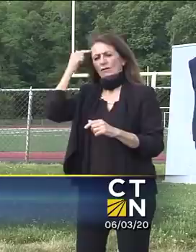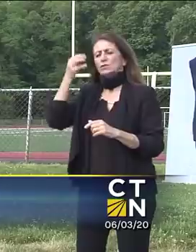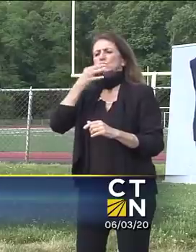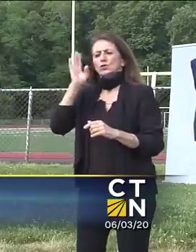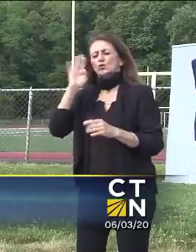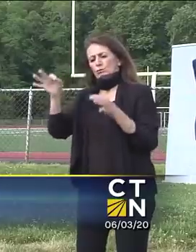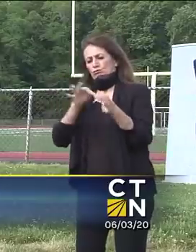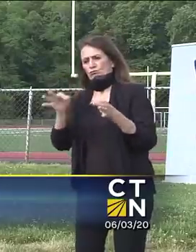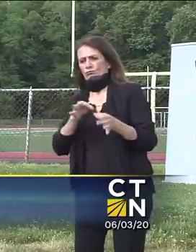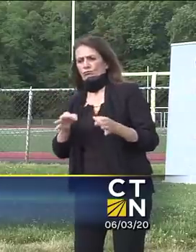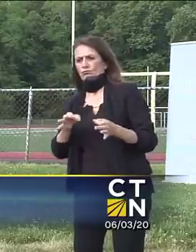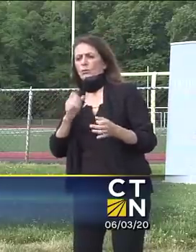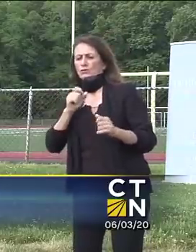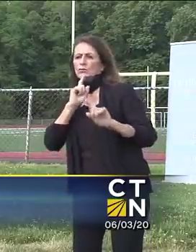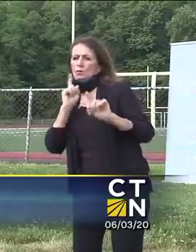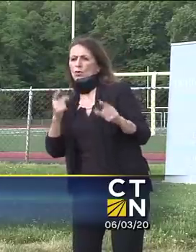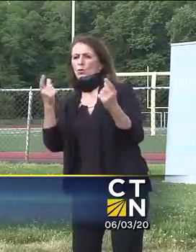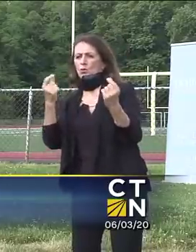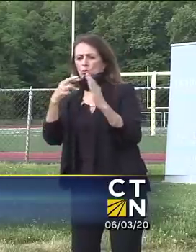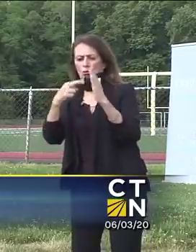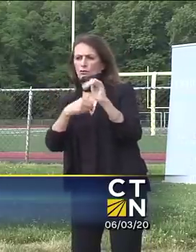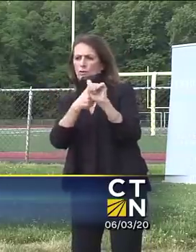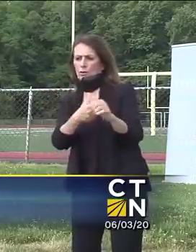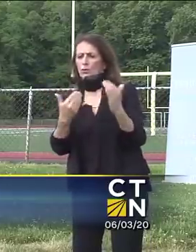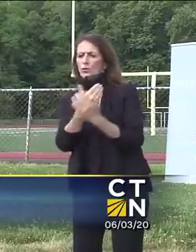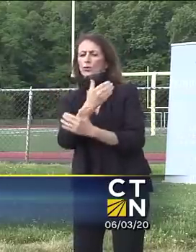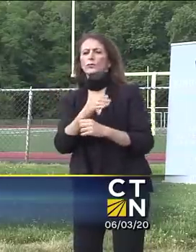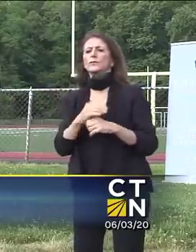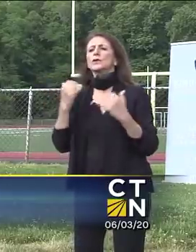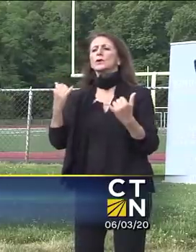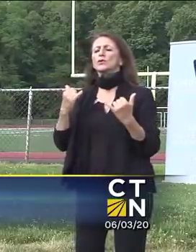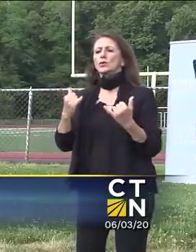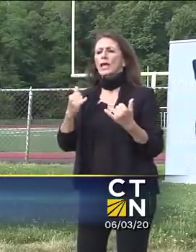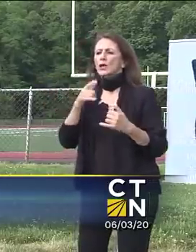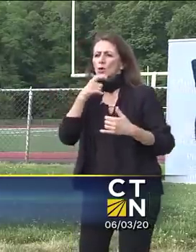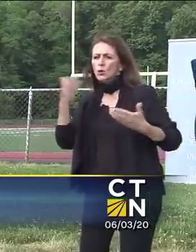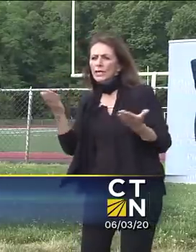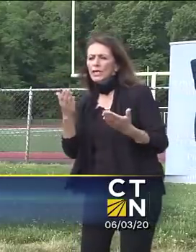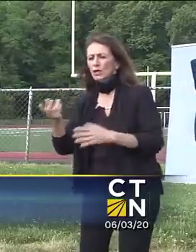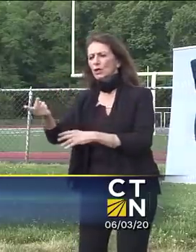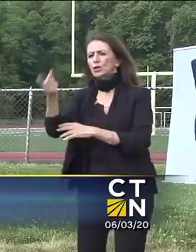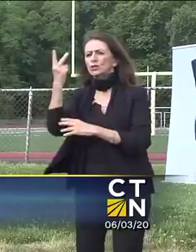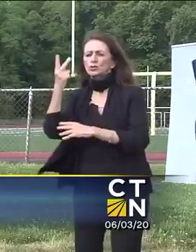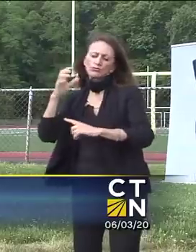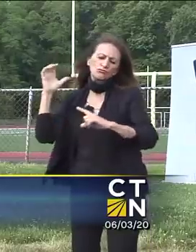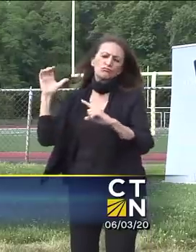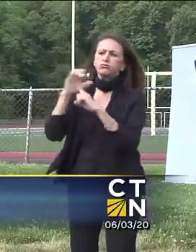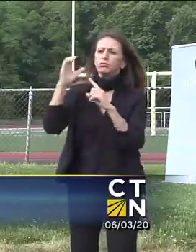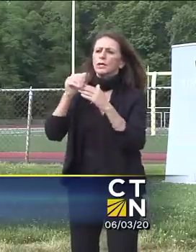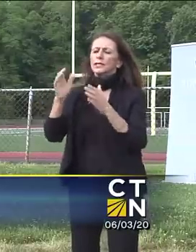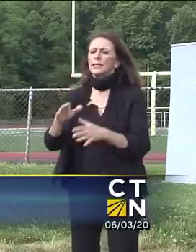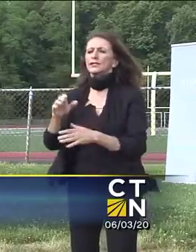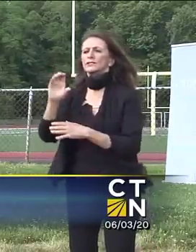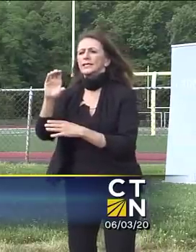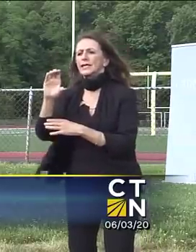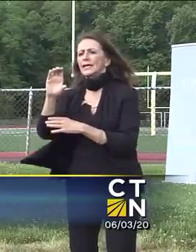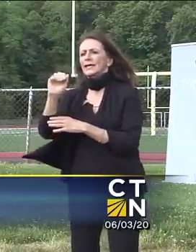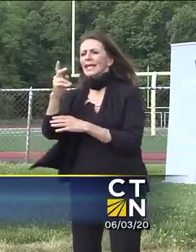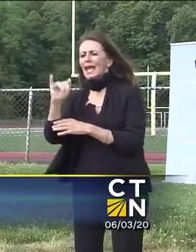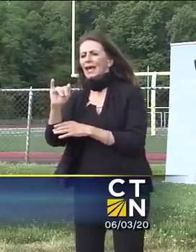forthcoming. With us today, we have 2 phenomenal district leaders. Dr. Kathy